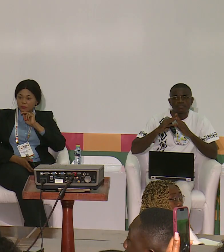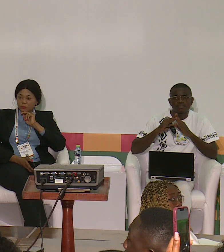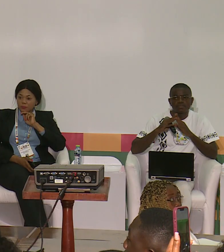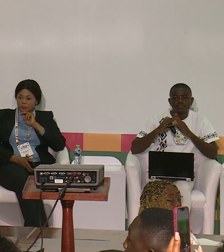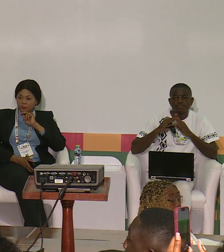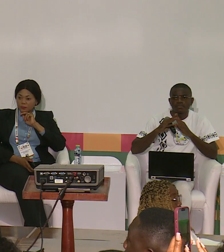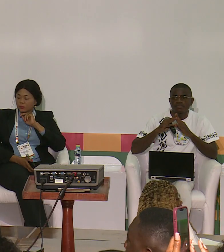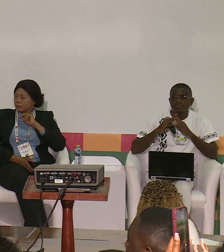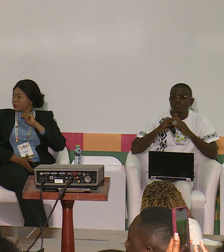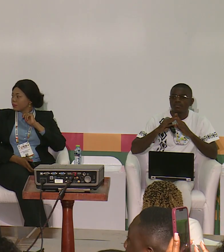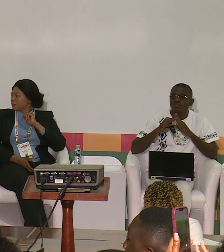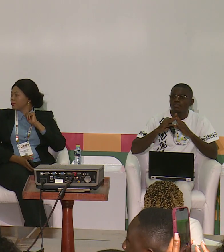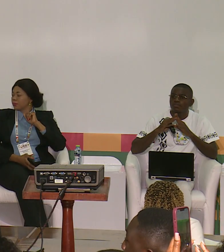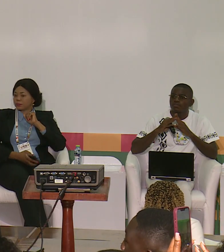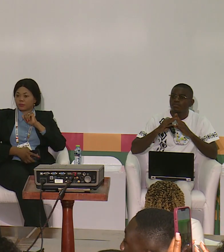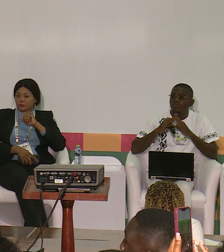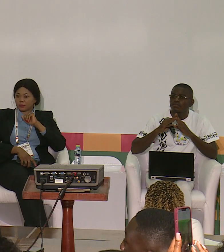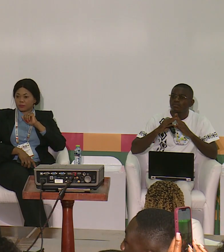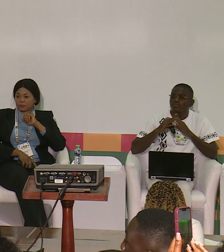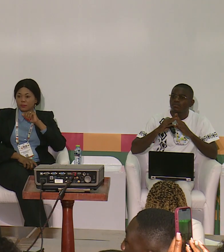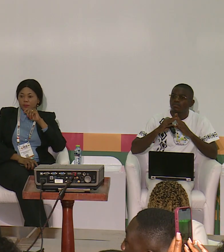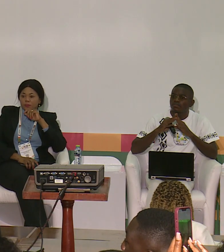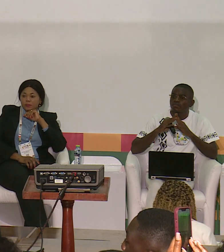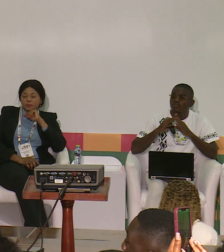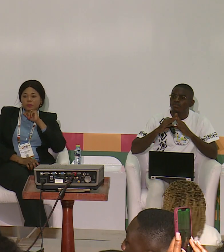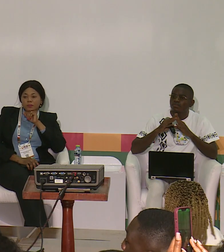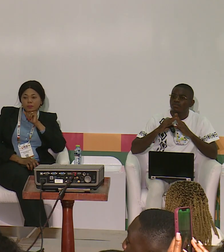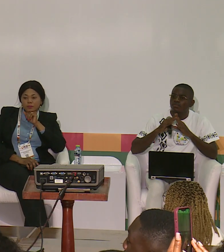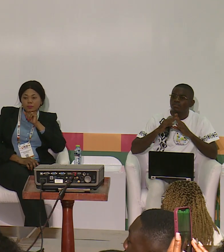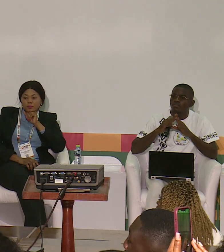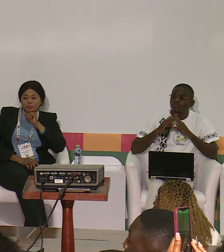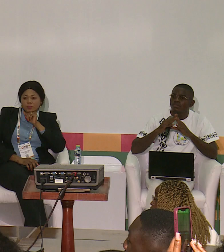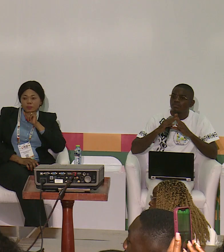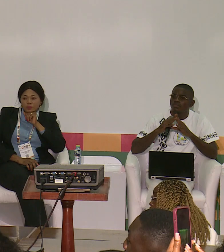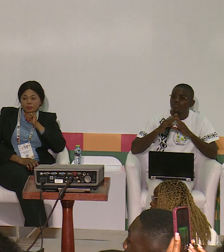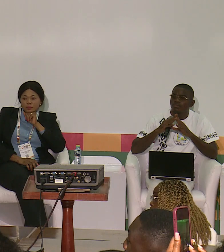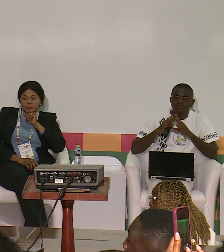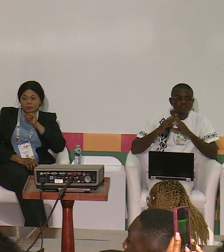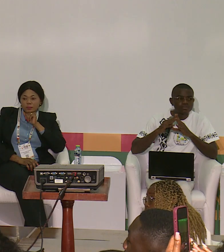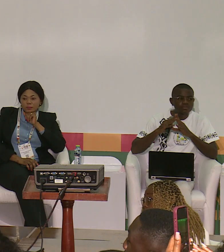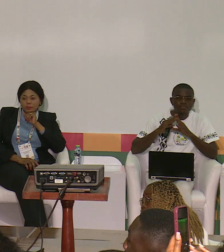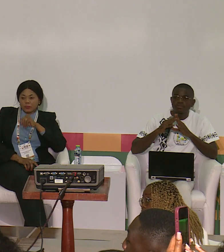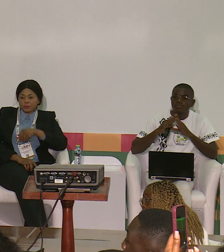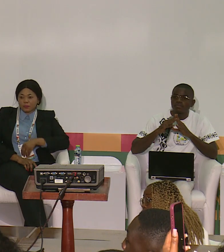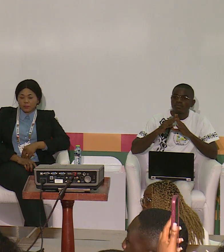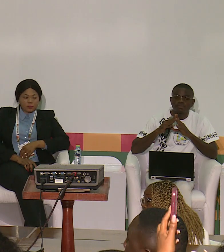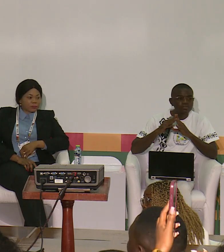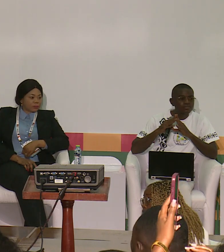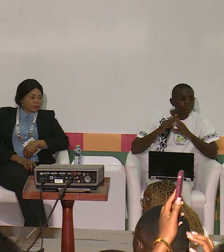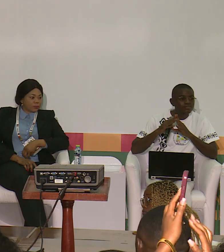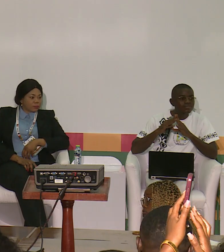You gave a very good data, but my question is, who are these young people?